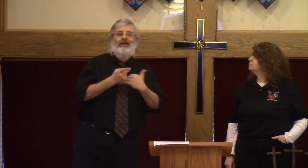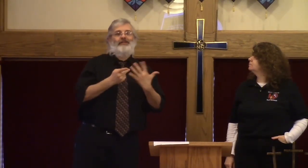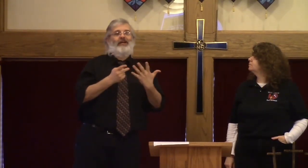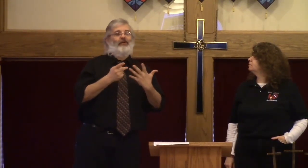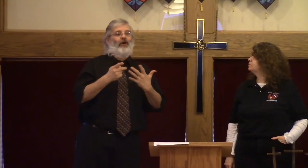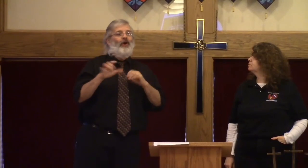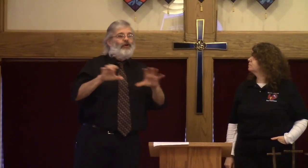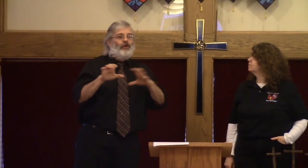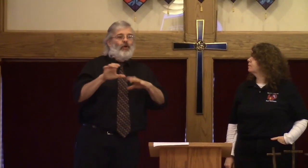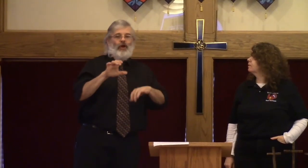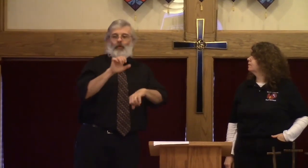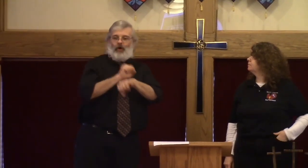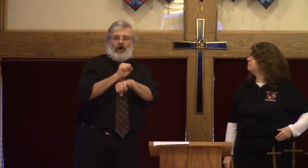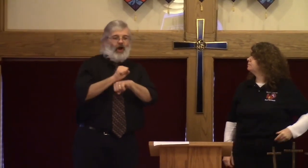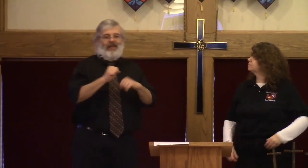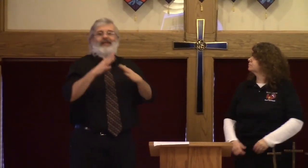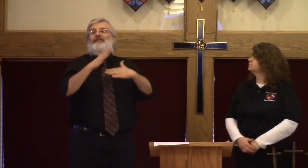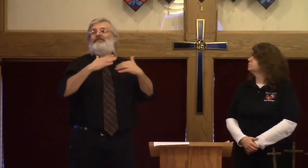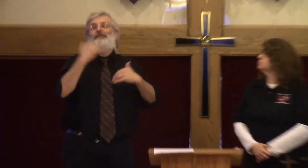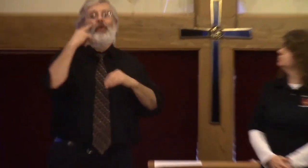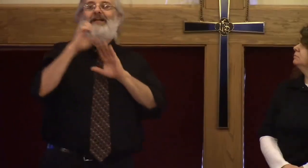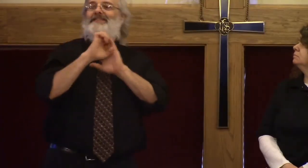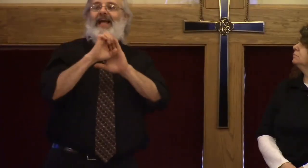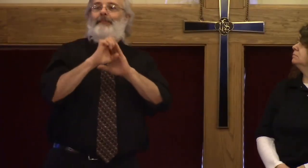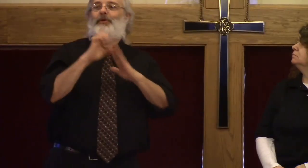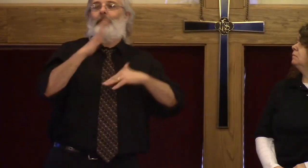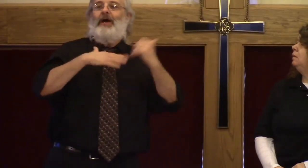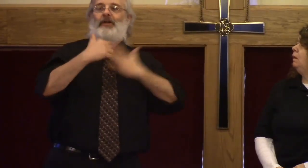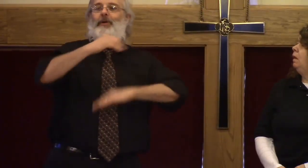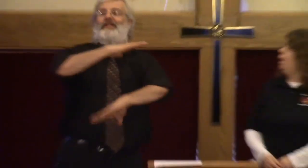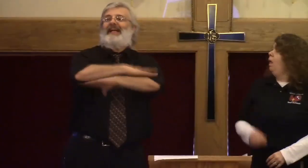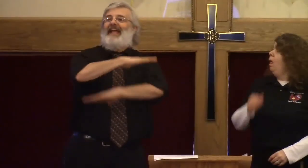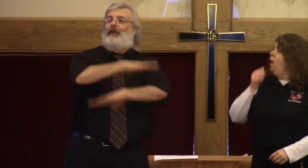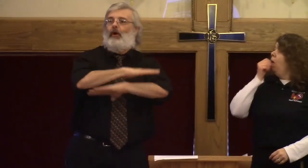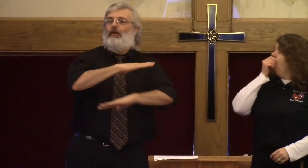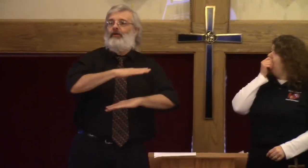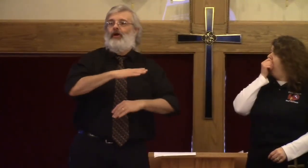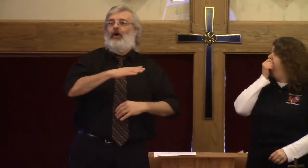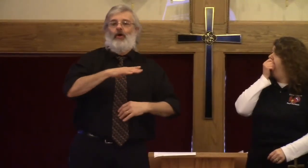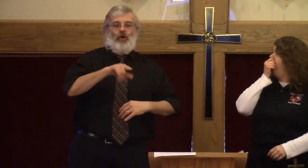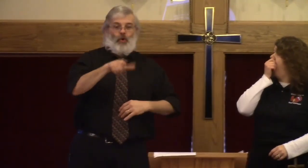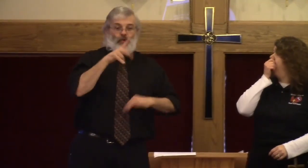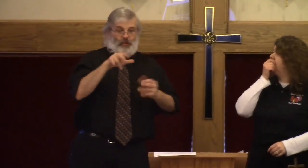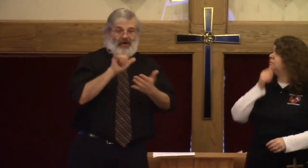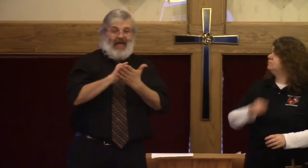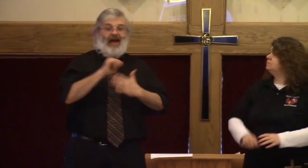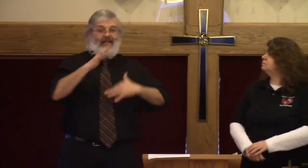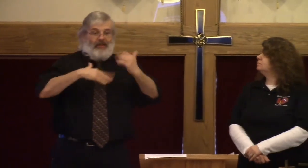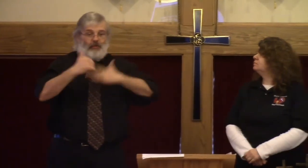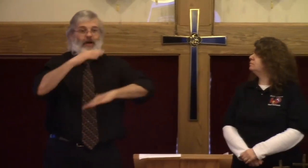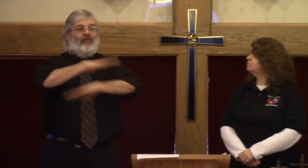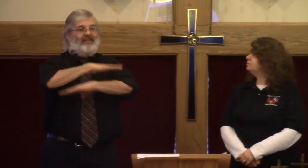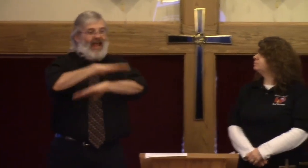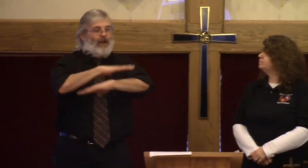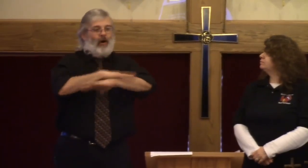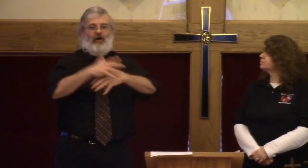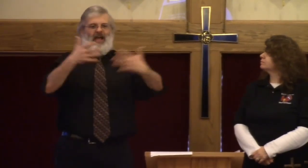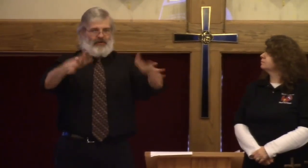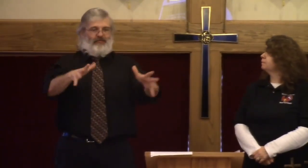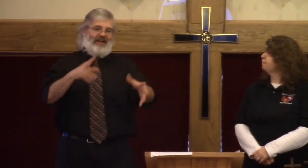project, or you're doing work on, like you suppose, you're building a table. You're doing that. You build the table, and you finish.